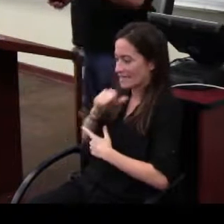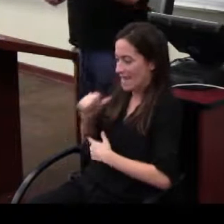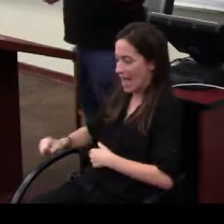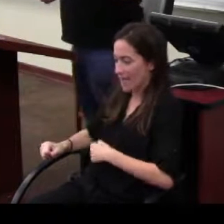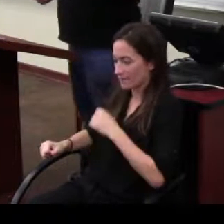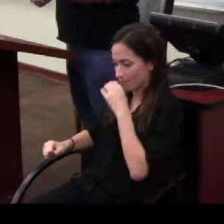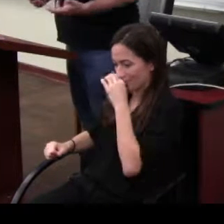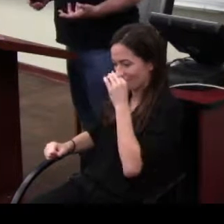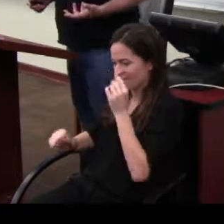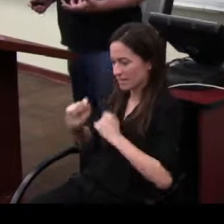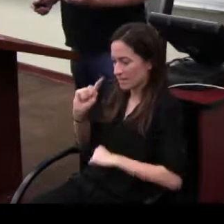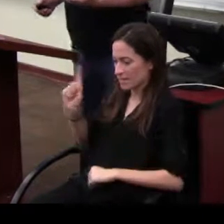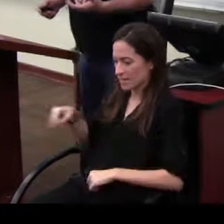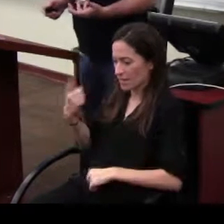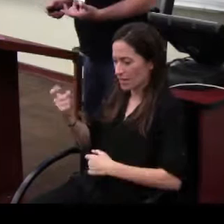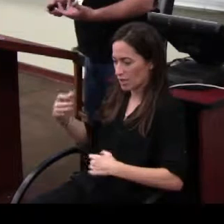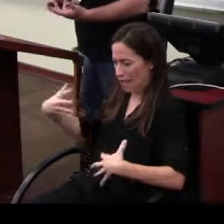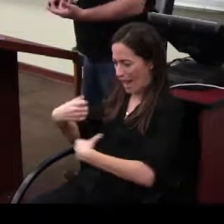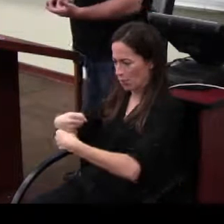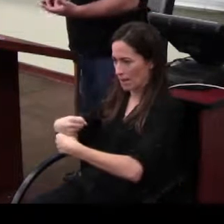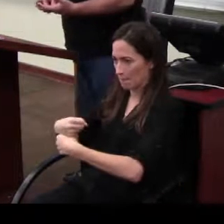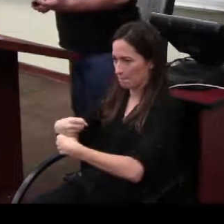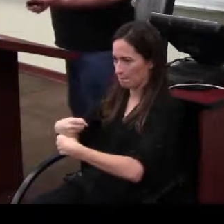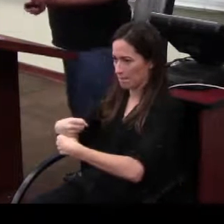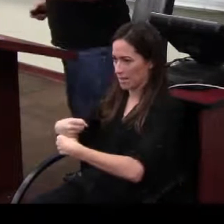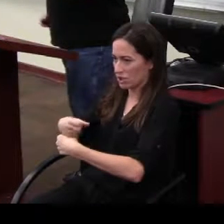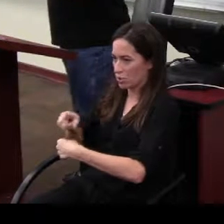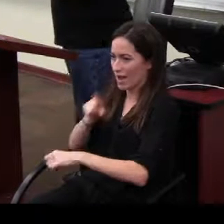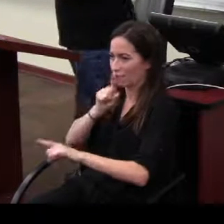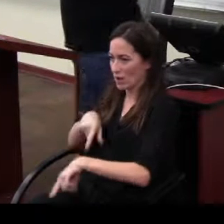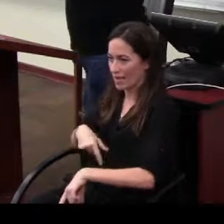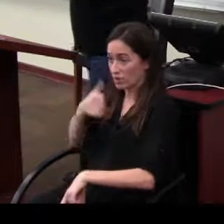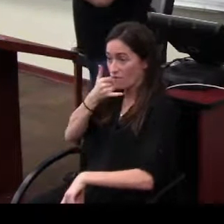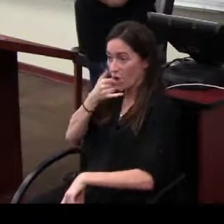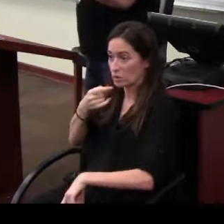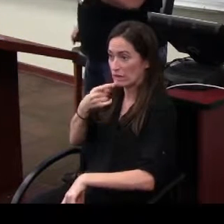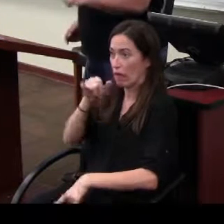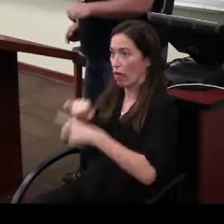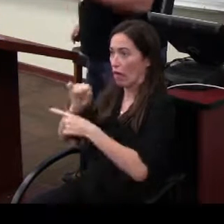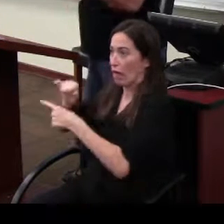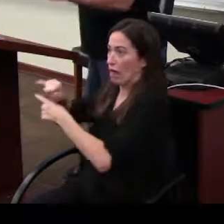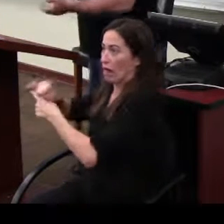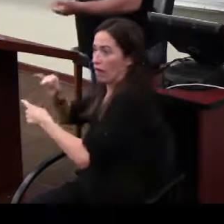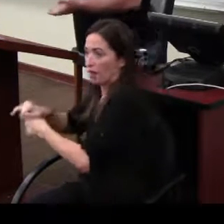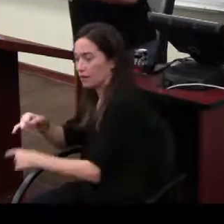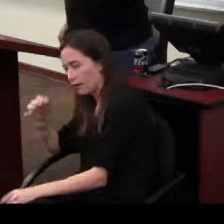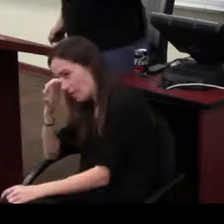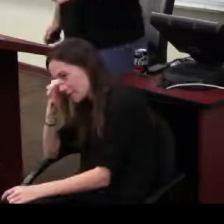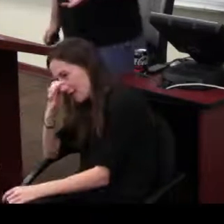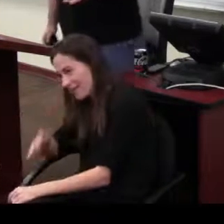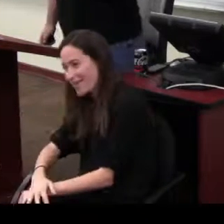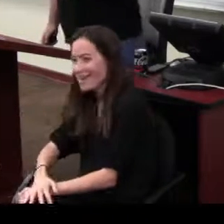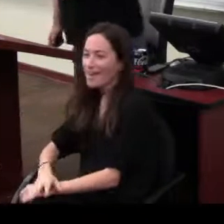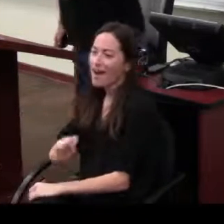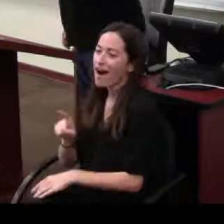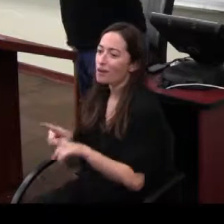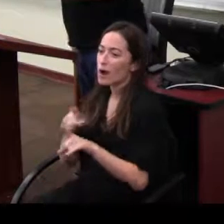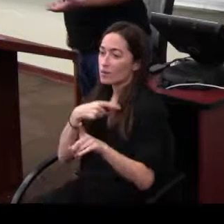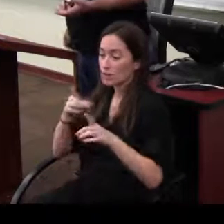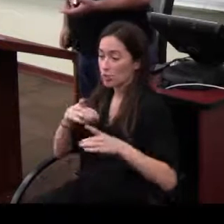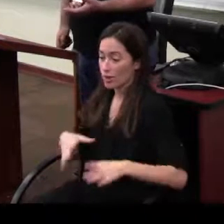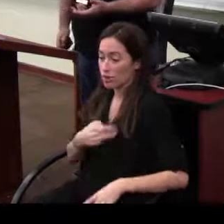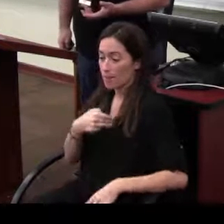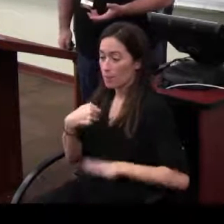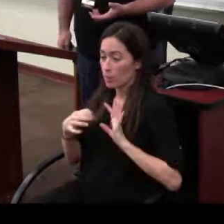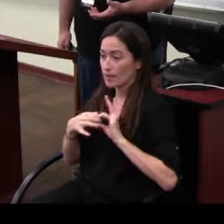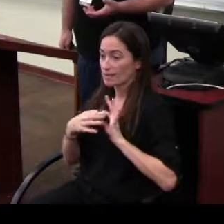not something you can acronym. So we had to answer the phone like that, right? That really stunk. I was also the Director of Member